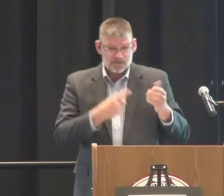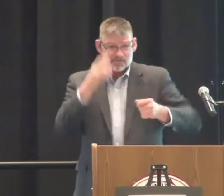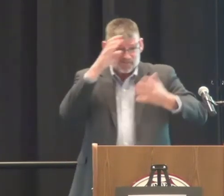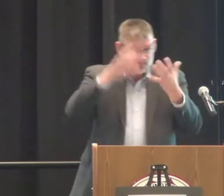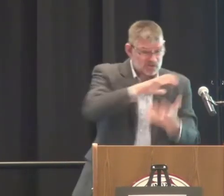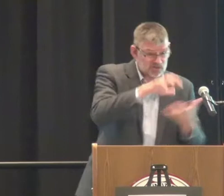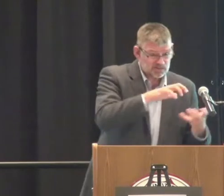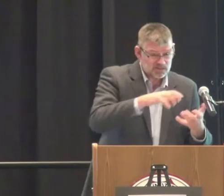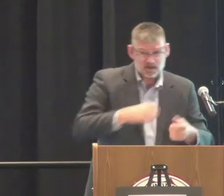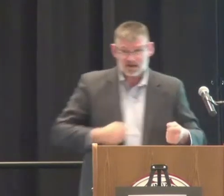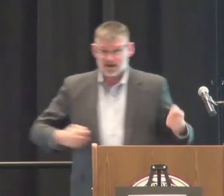fearful thoughts.